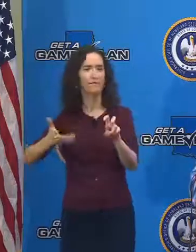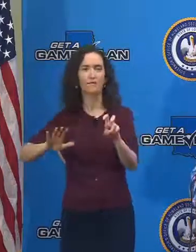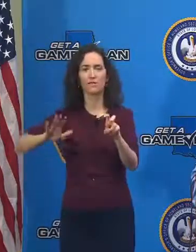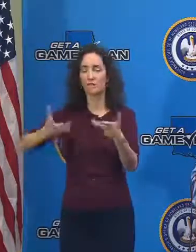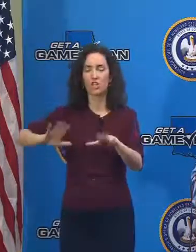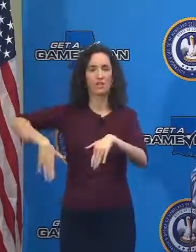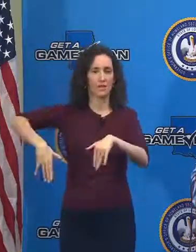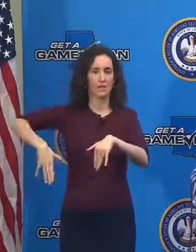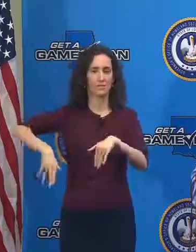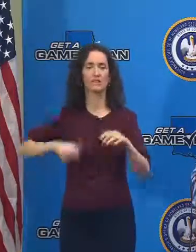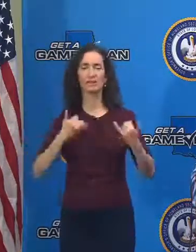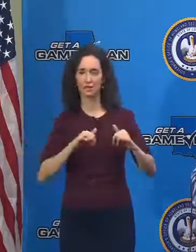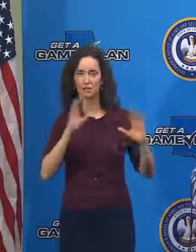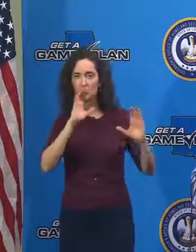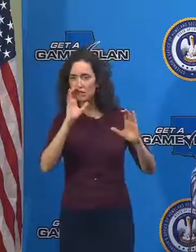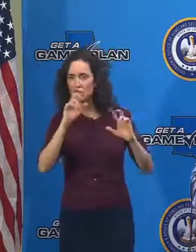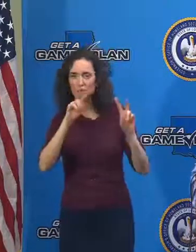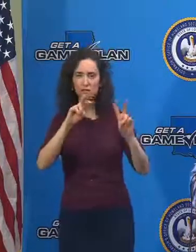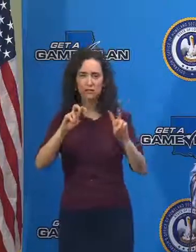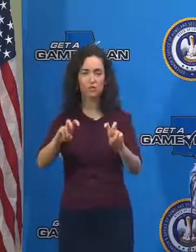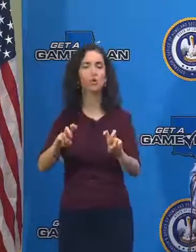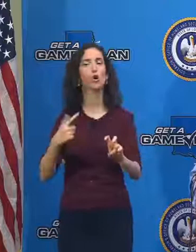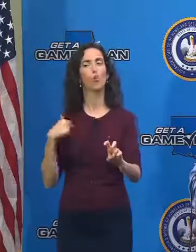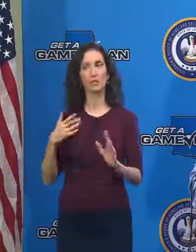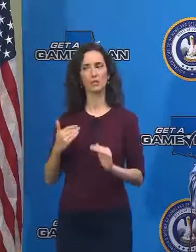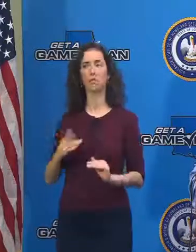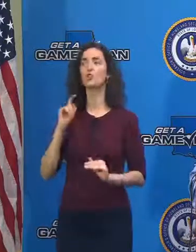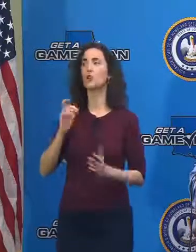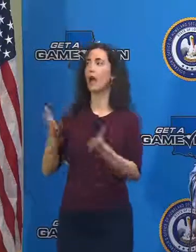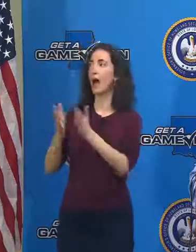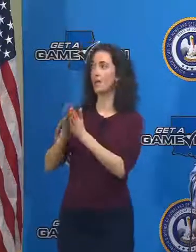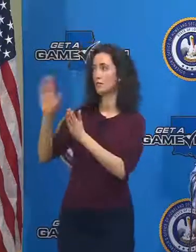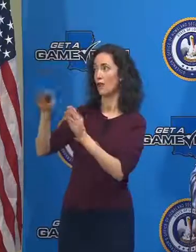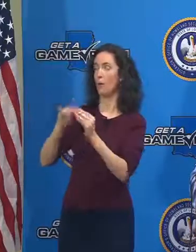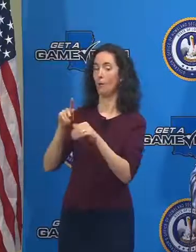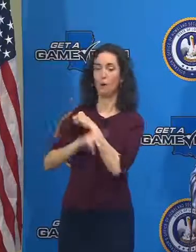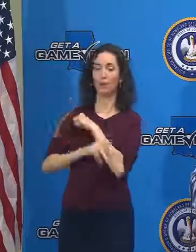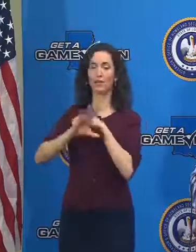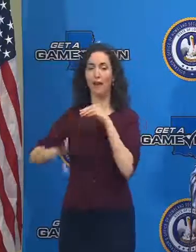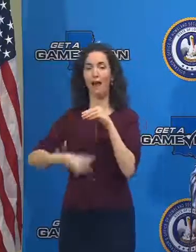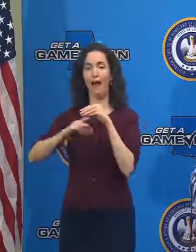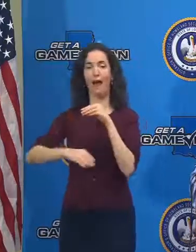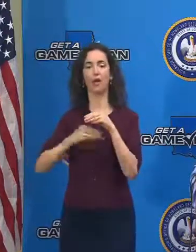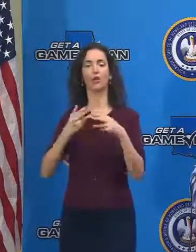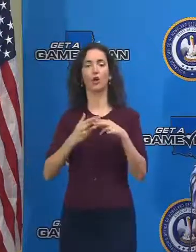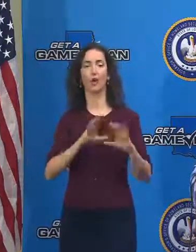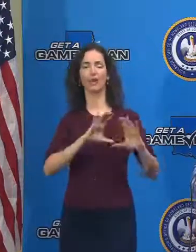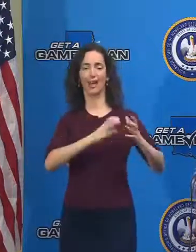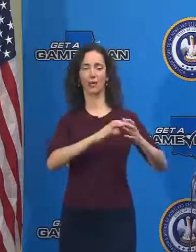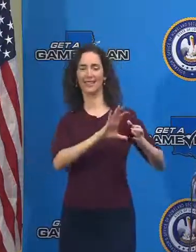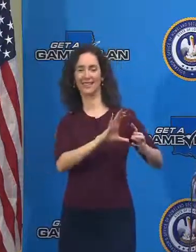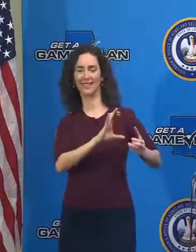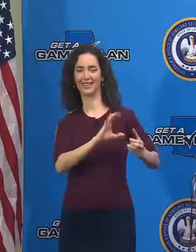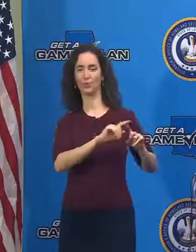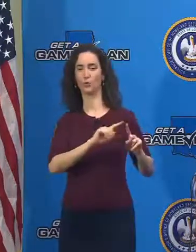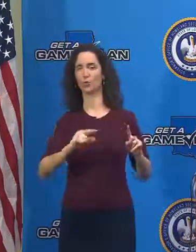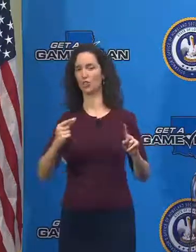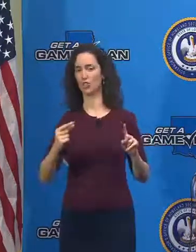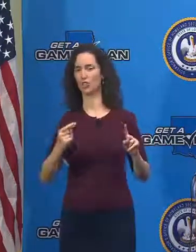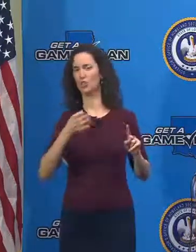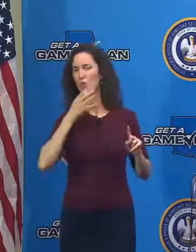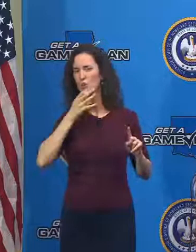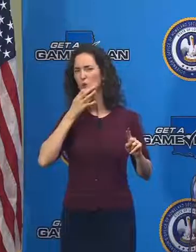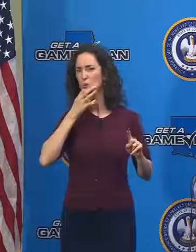anticipate making a request for additional parishes to be added for categories C through G in the coming days.